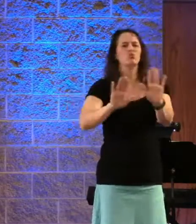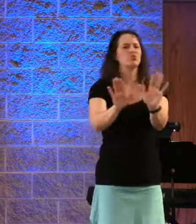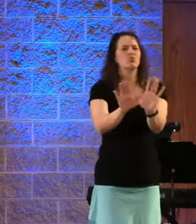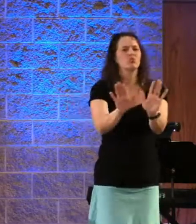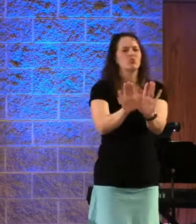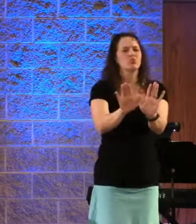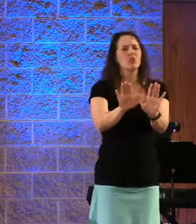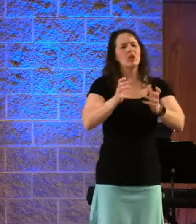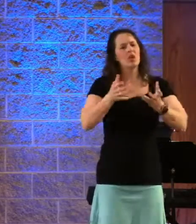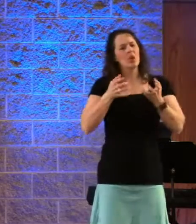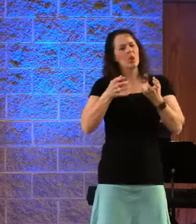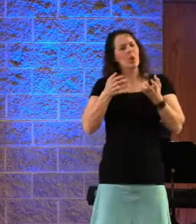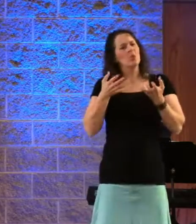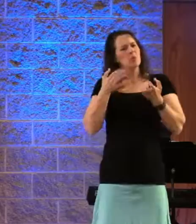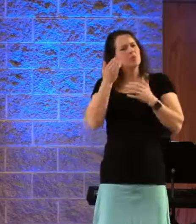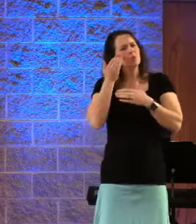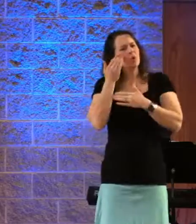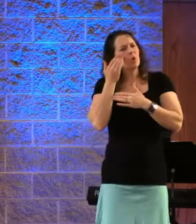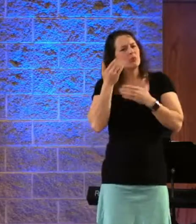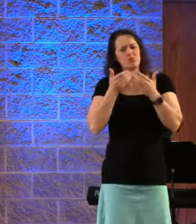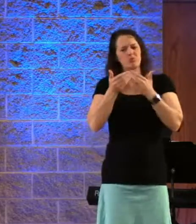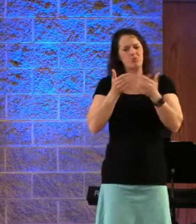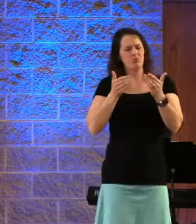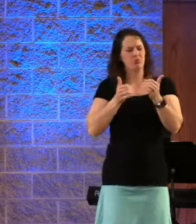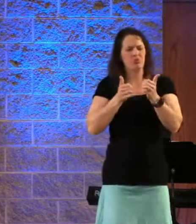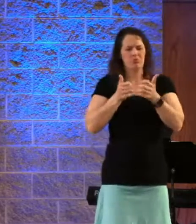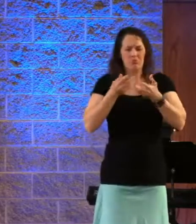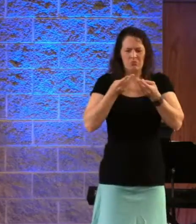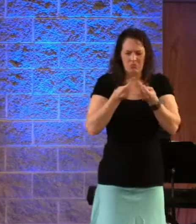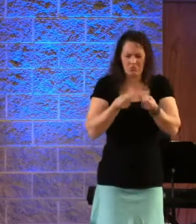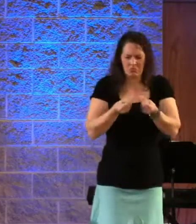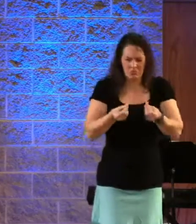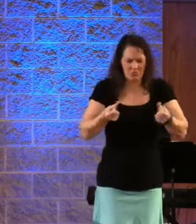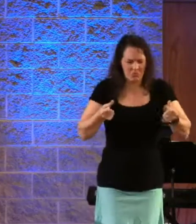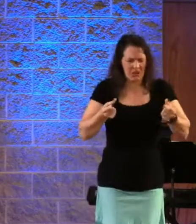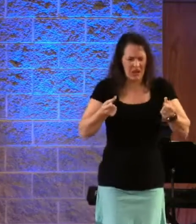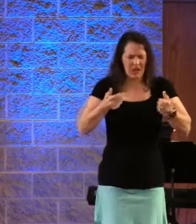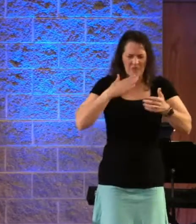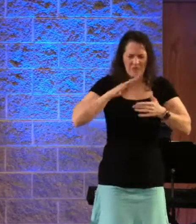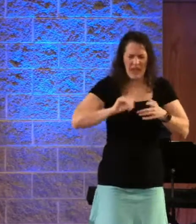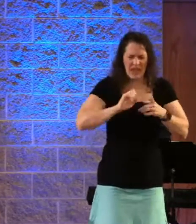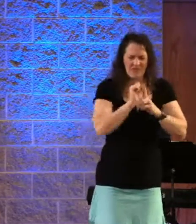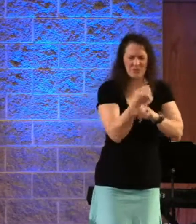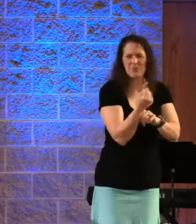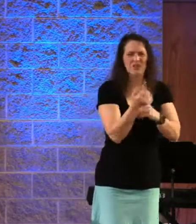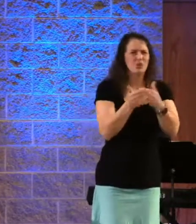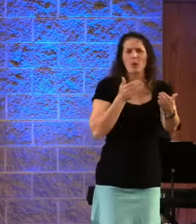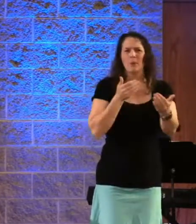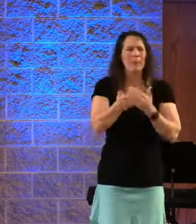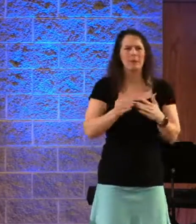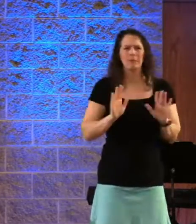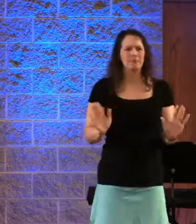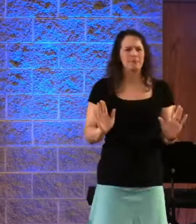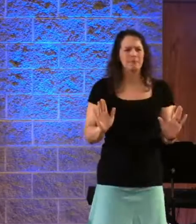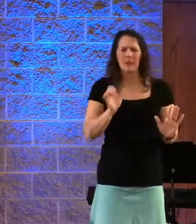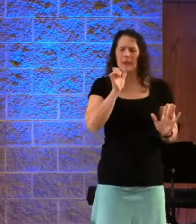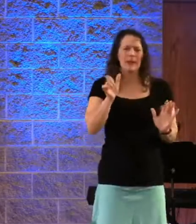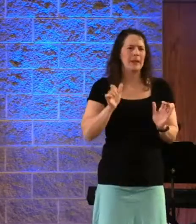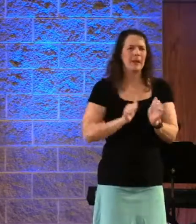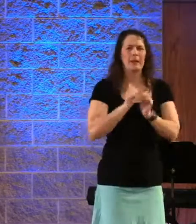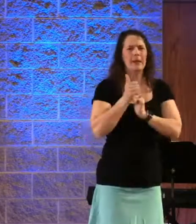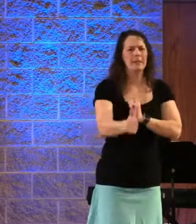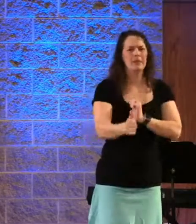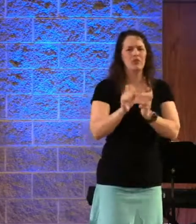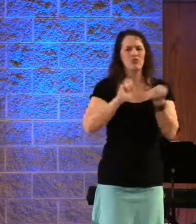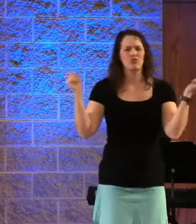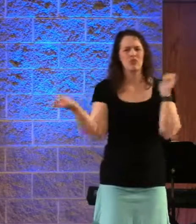how far gone that you think your marriage may be or how bad things may be, it is not beyond the transforming